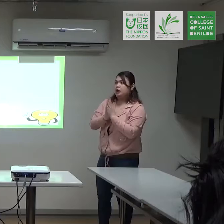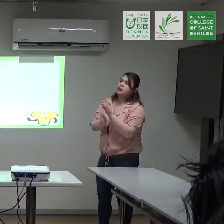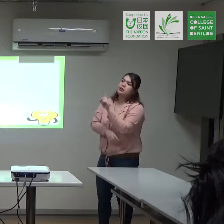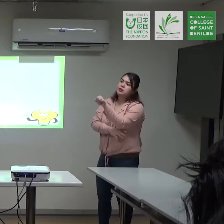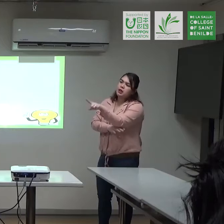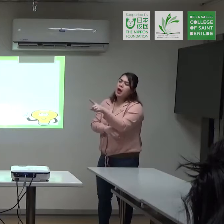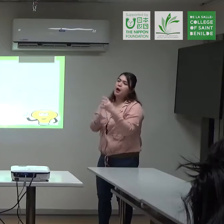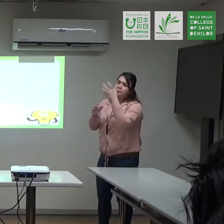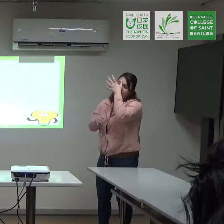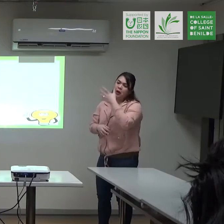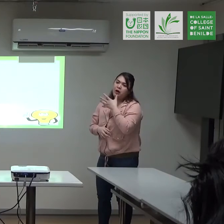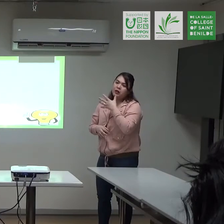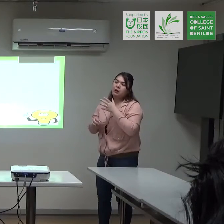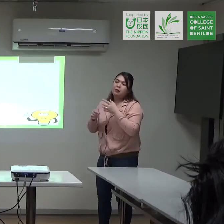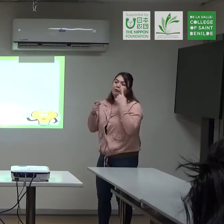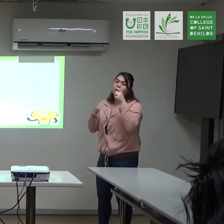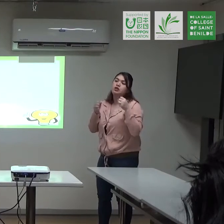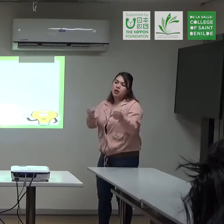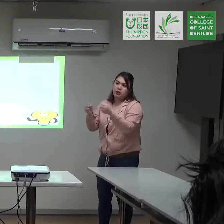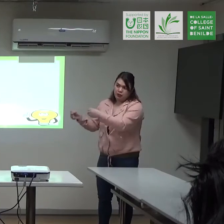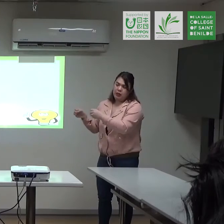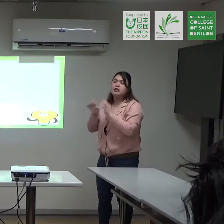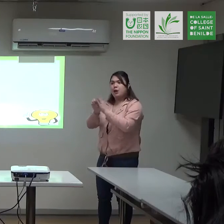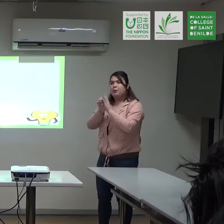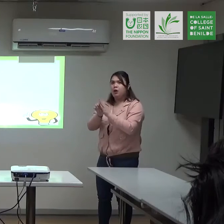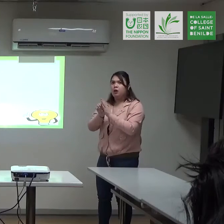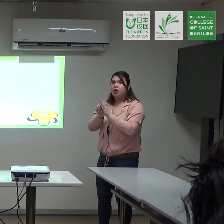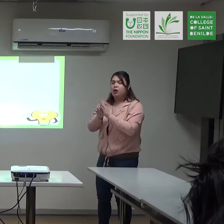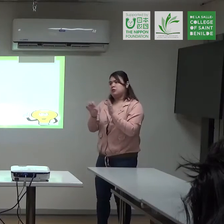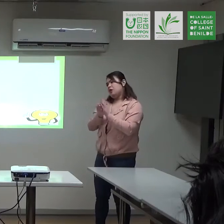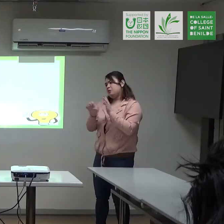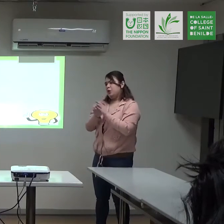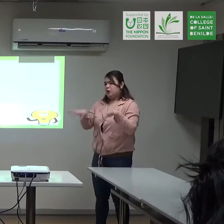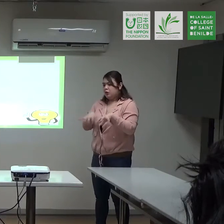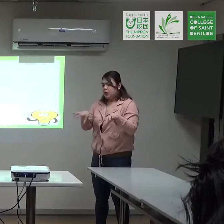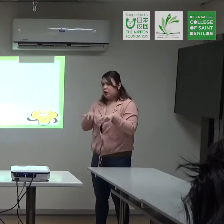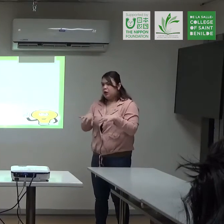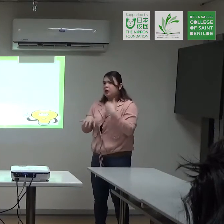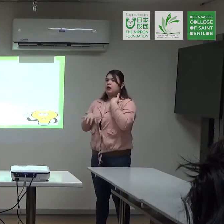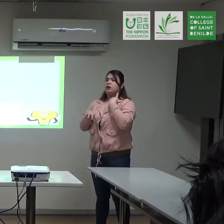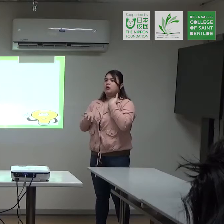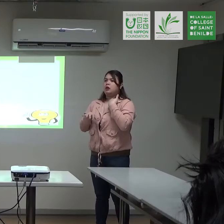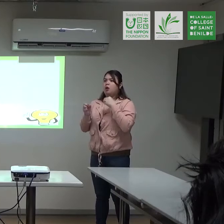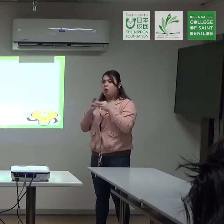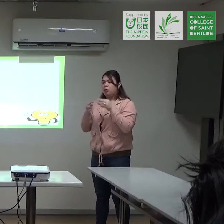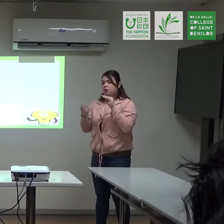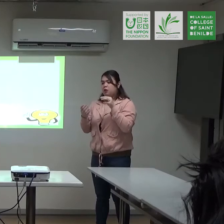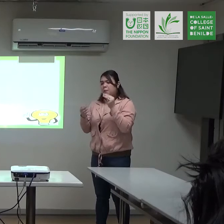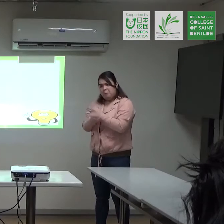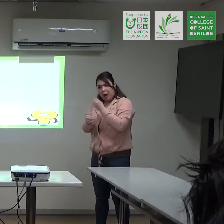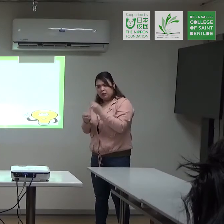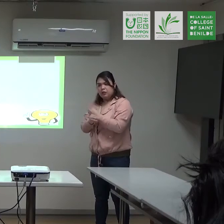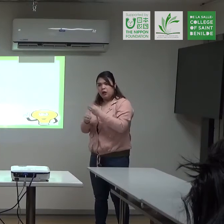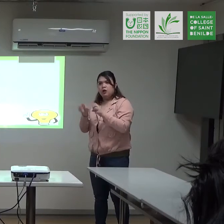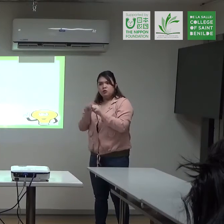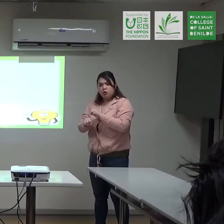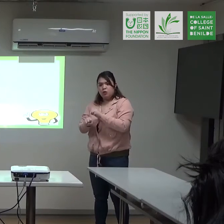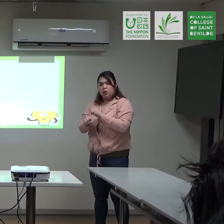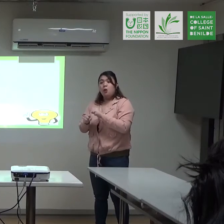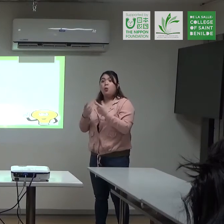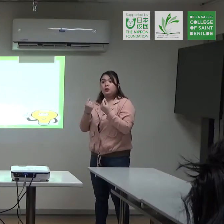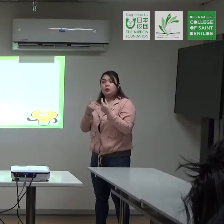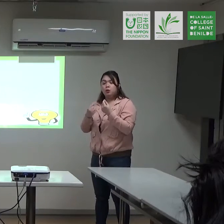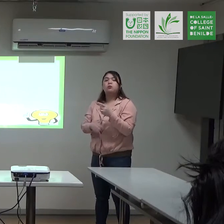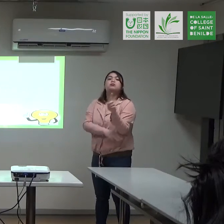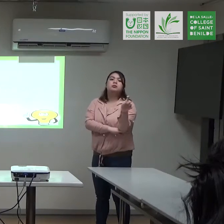a strategy. For example, if they are stuck with a reading task or a math task, their solution is to